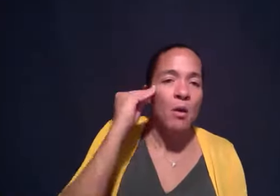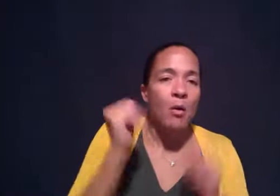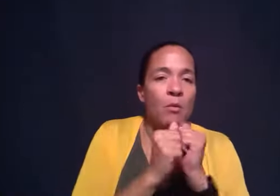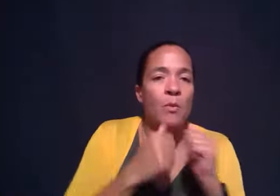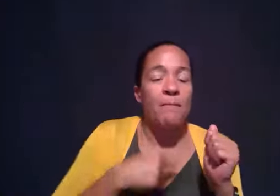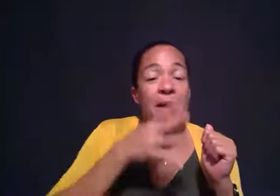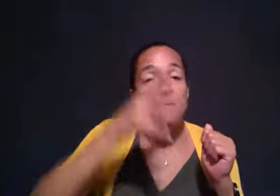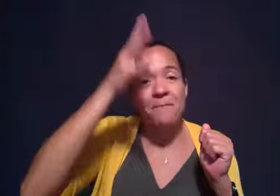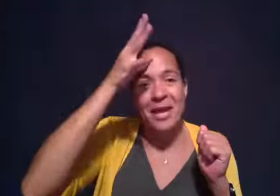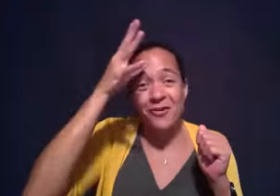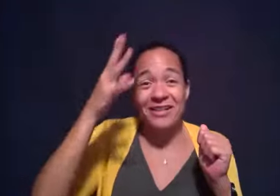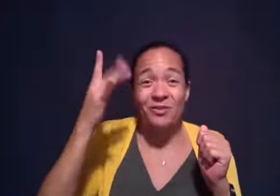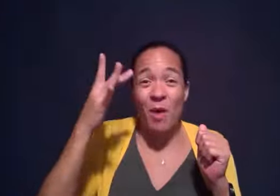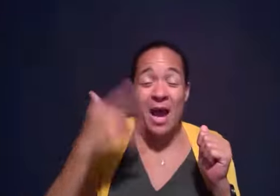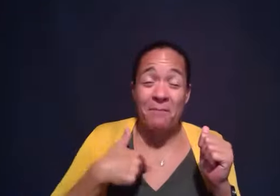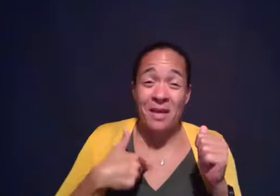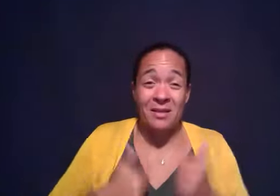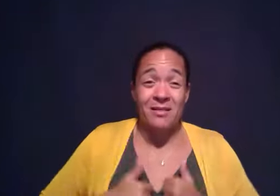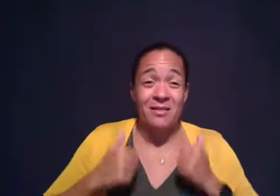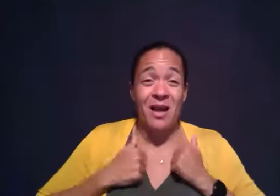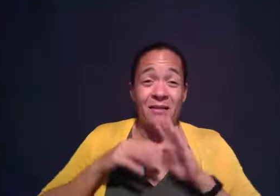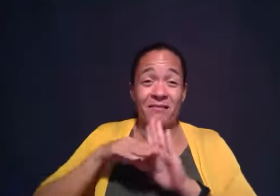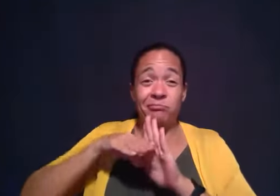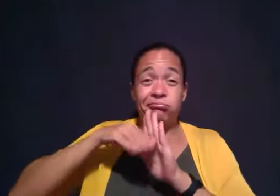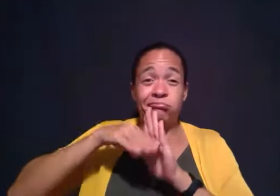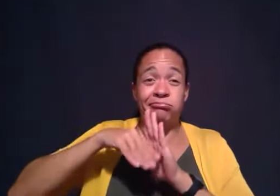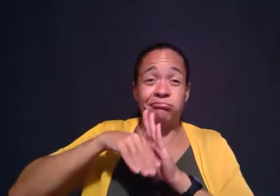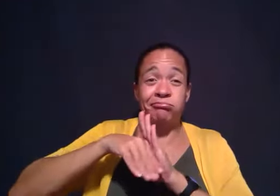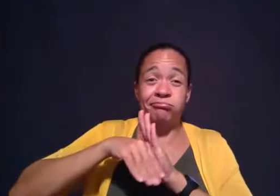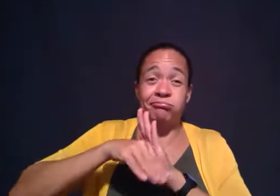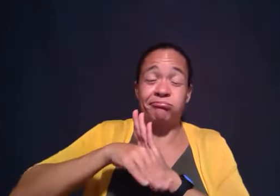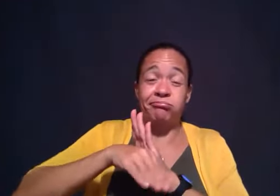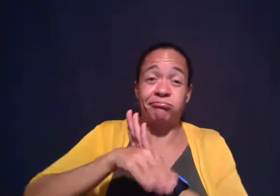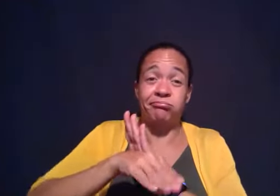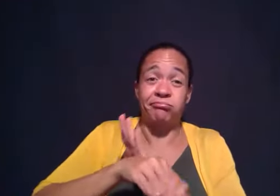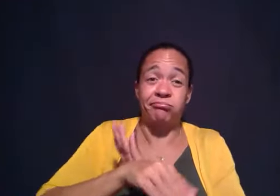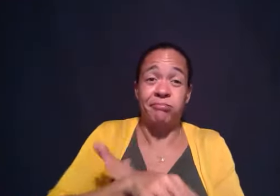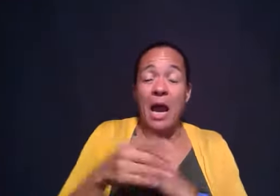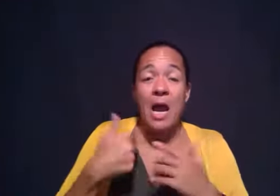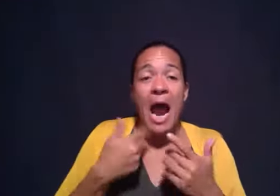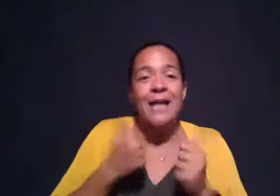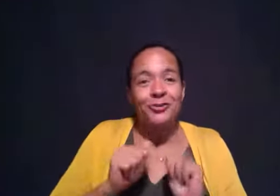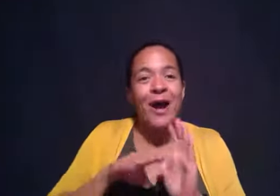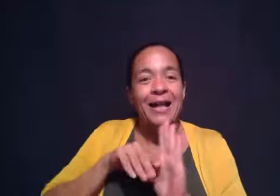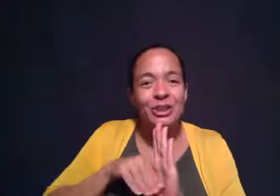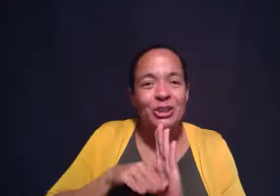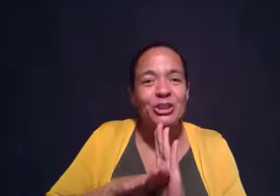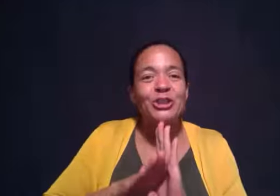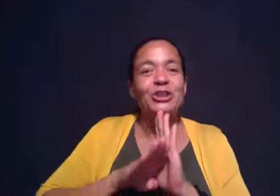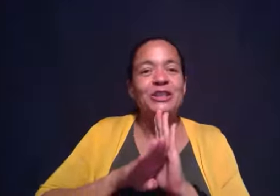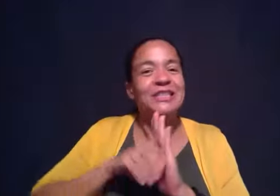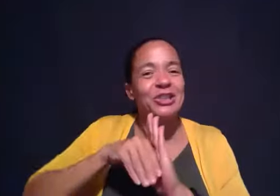falling off. You know, I can't duct tape my life together anymore. And yet I'm still so arrogant that I